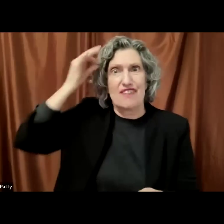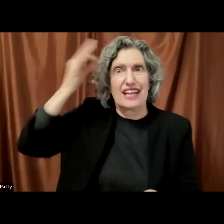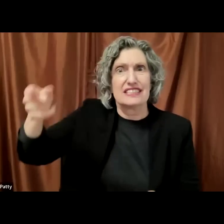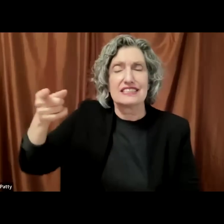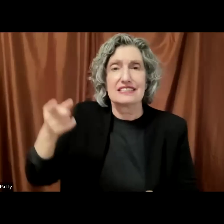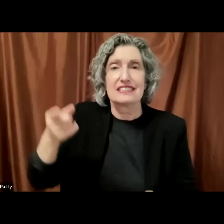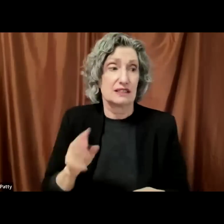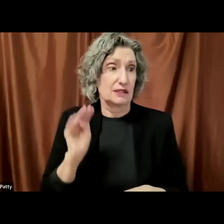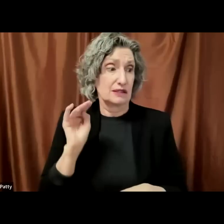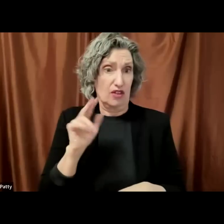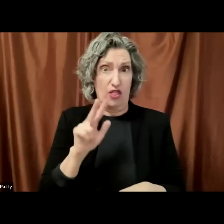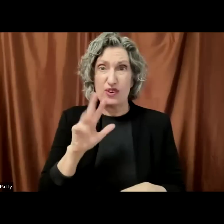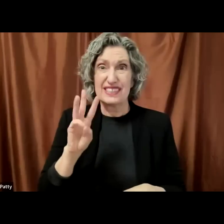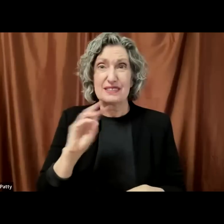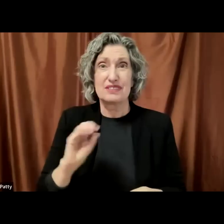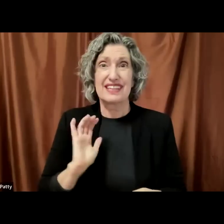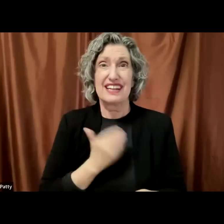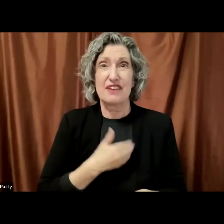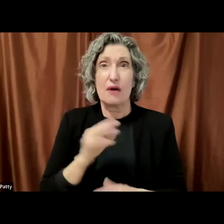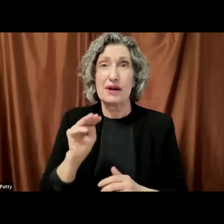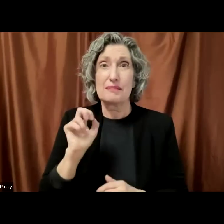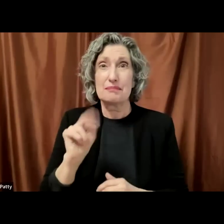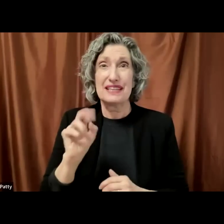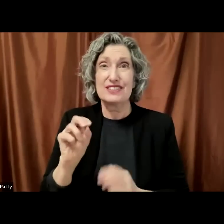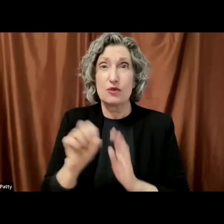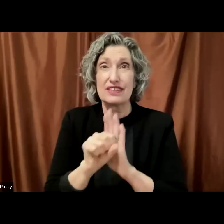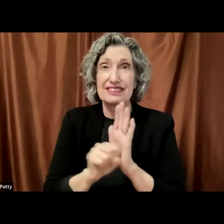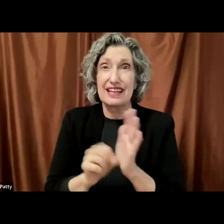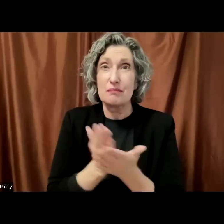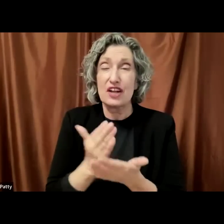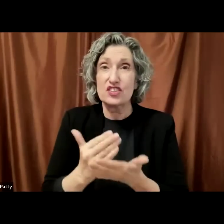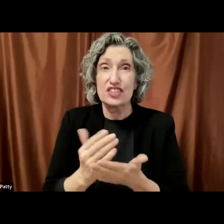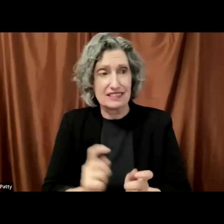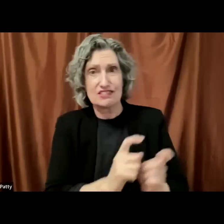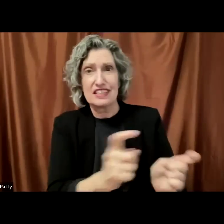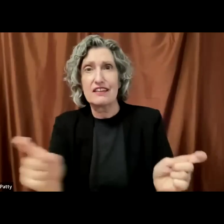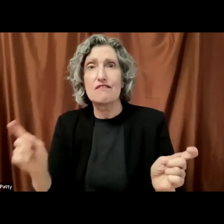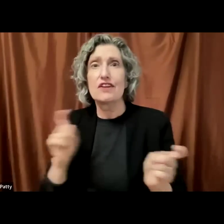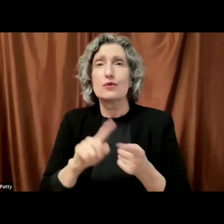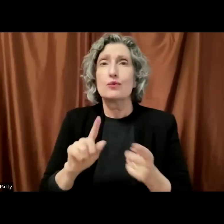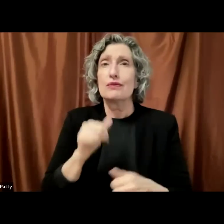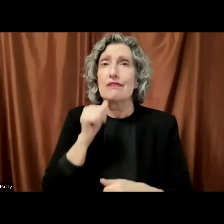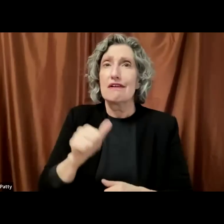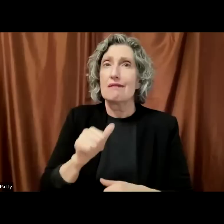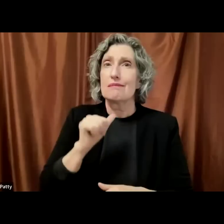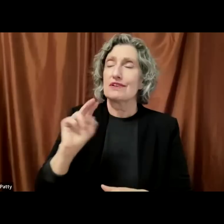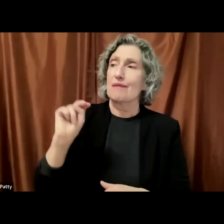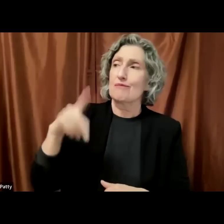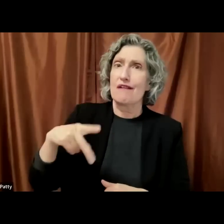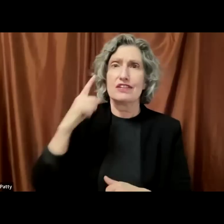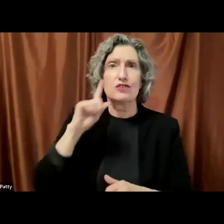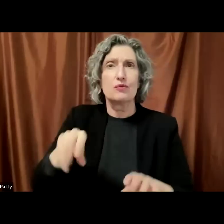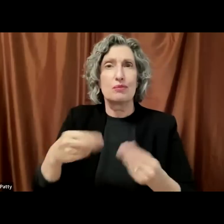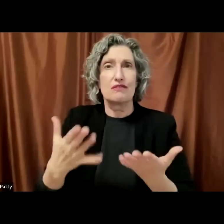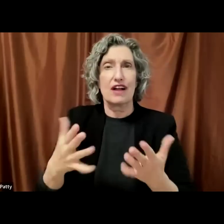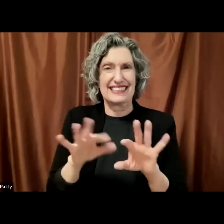budget, a majority of which is regranted to nonprofits providing essential services. Overall, 1/5 of state